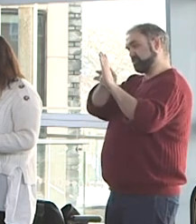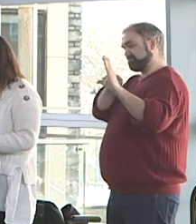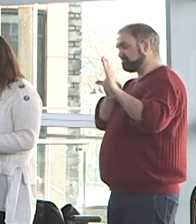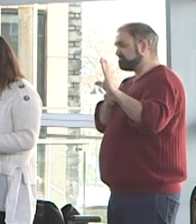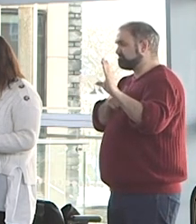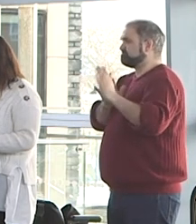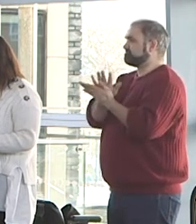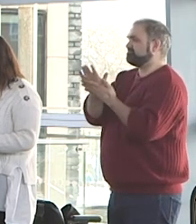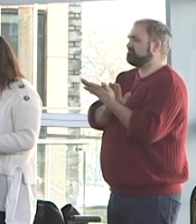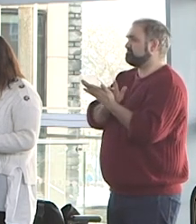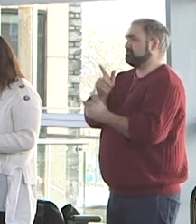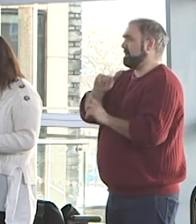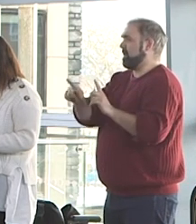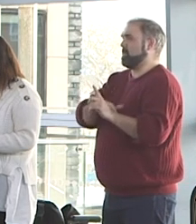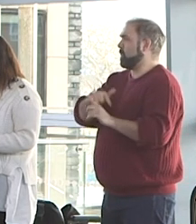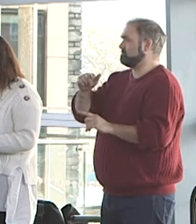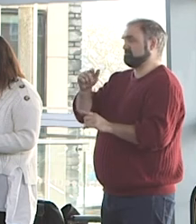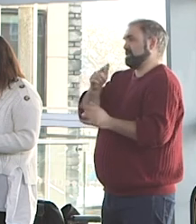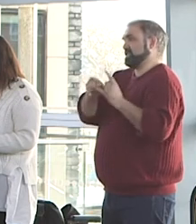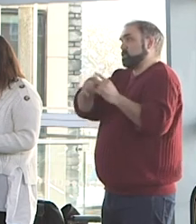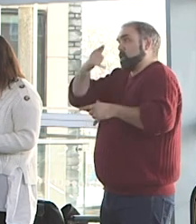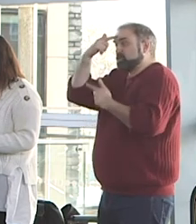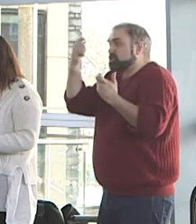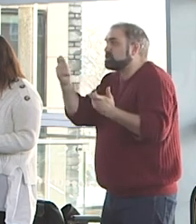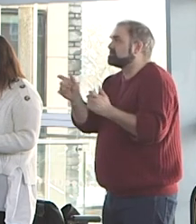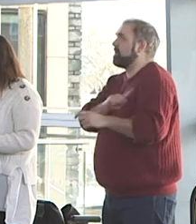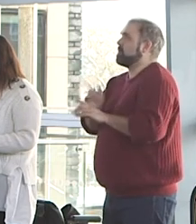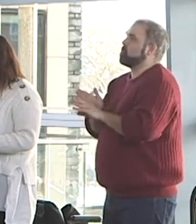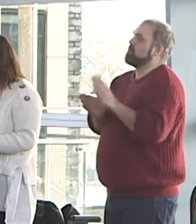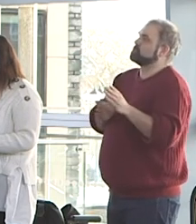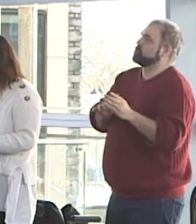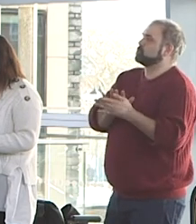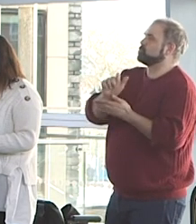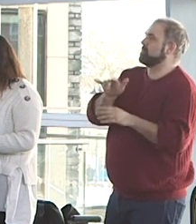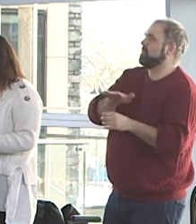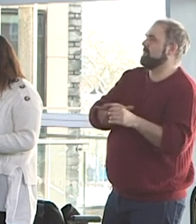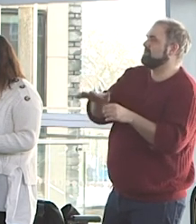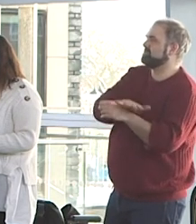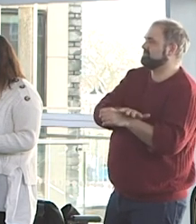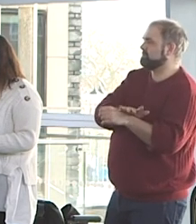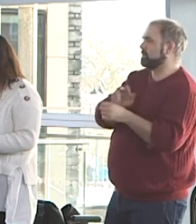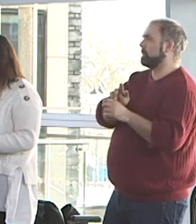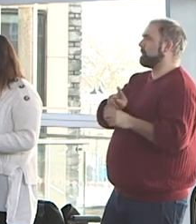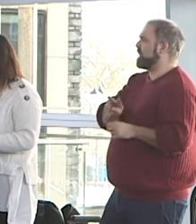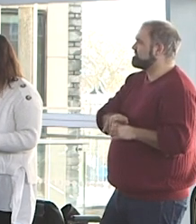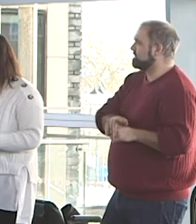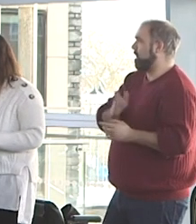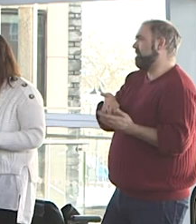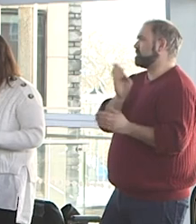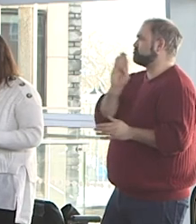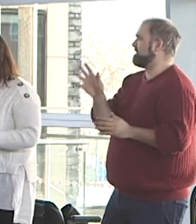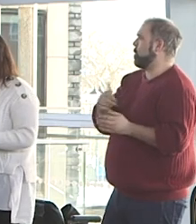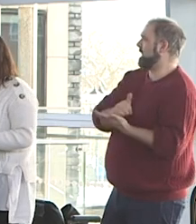meaning sexuality is understood through a particular Western cultural lens, viewing it as strictly binary, either straight or